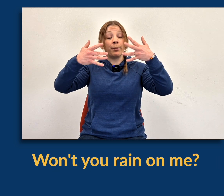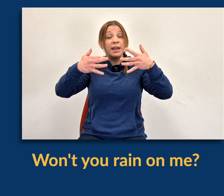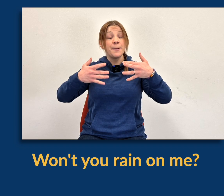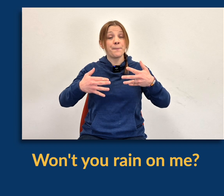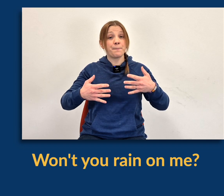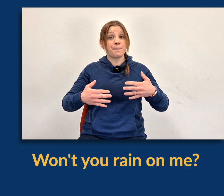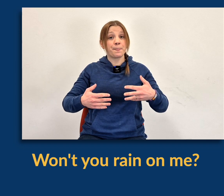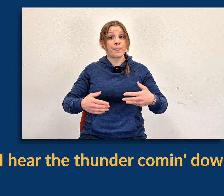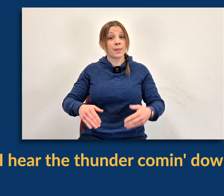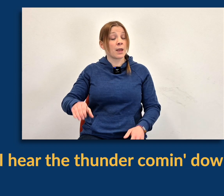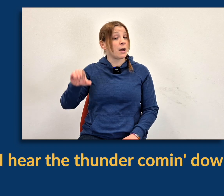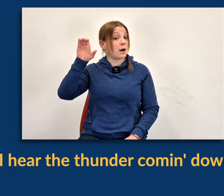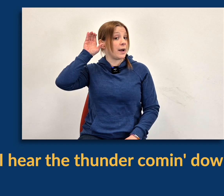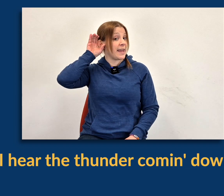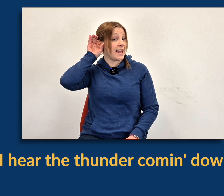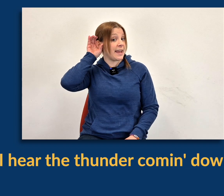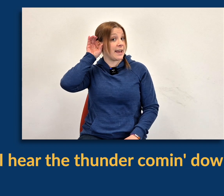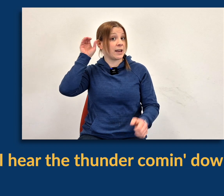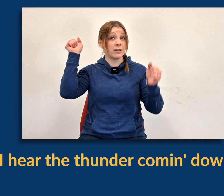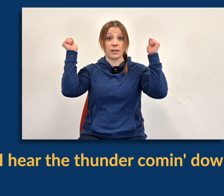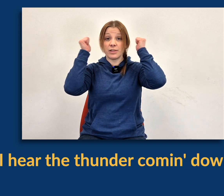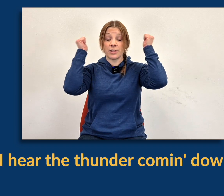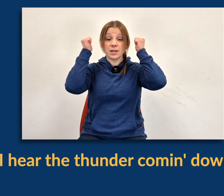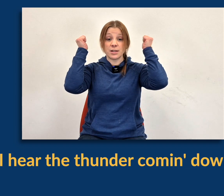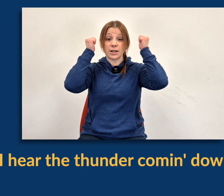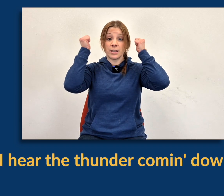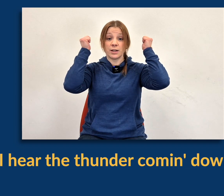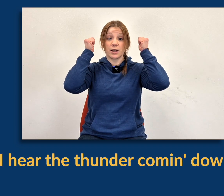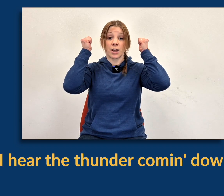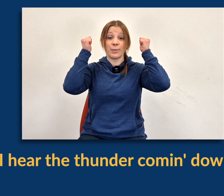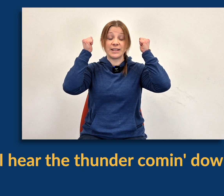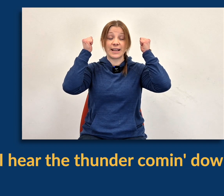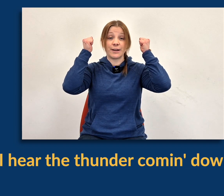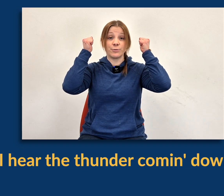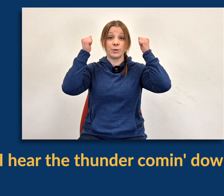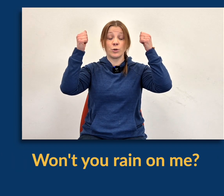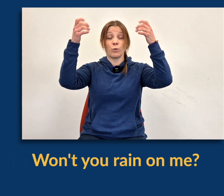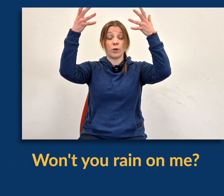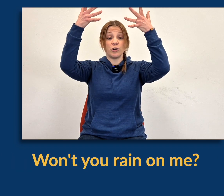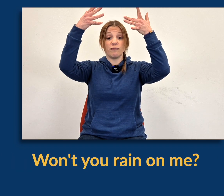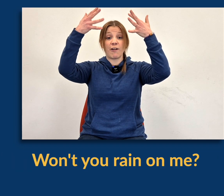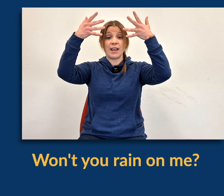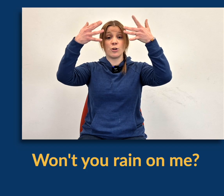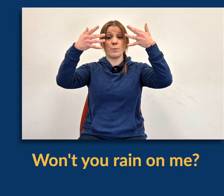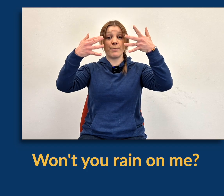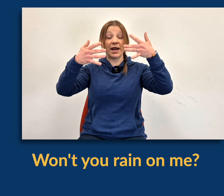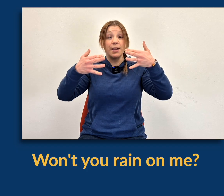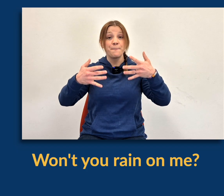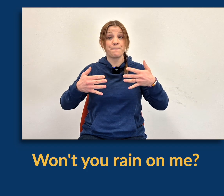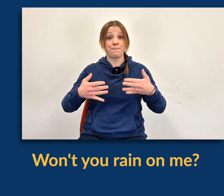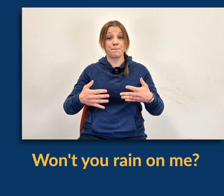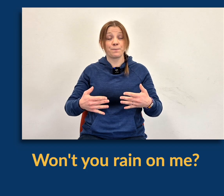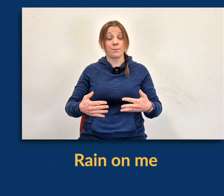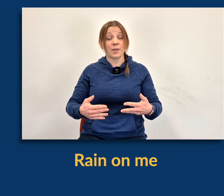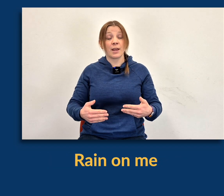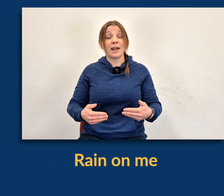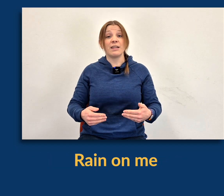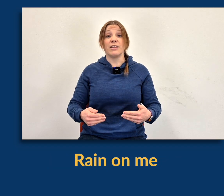me? I hear the thunder coming down. Won't you rain on me? And then the